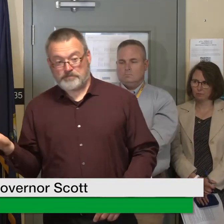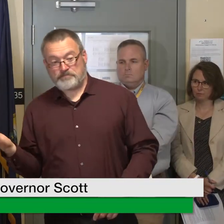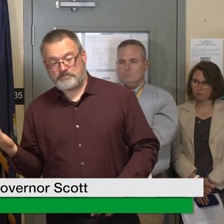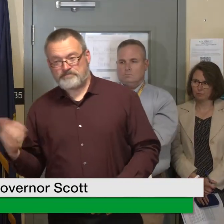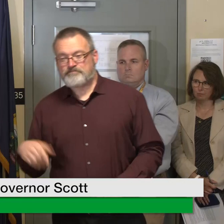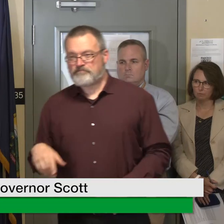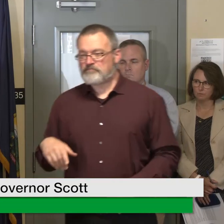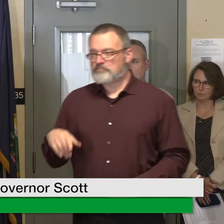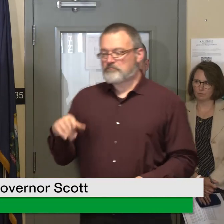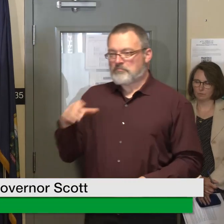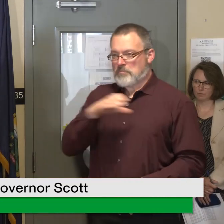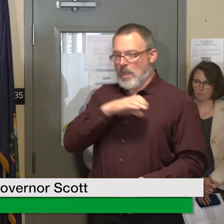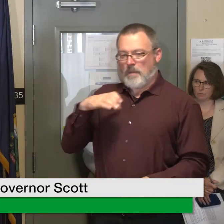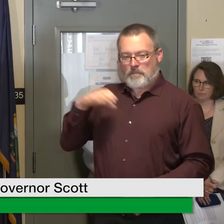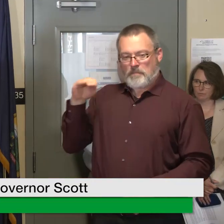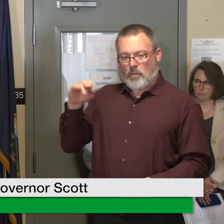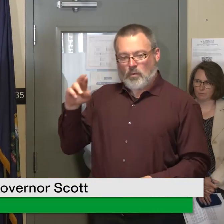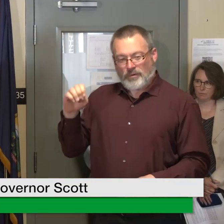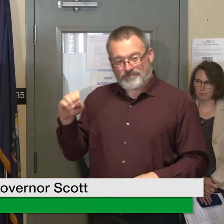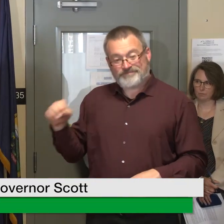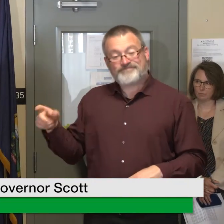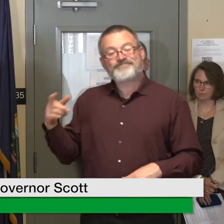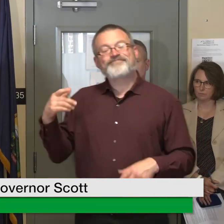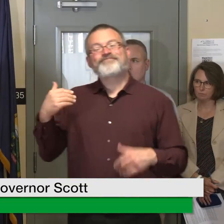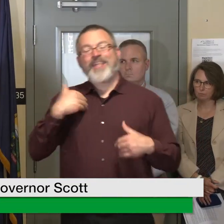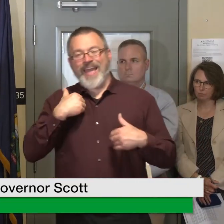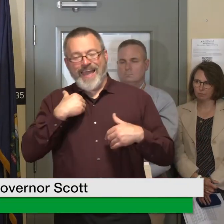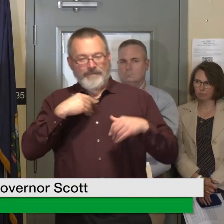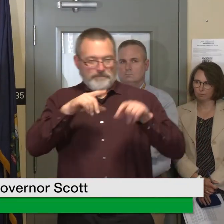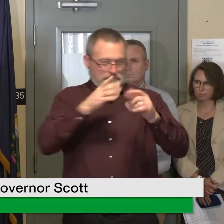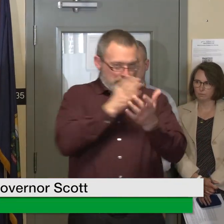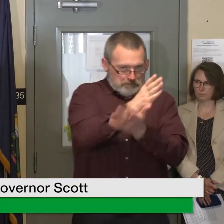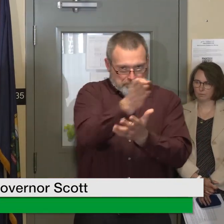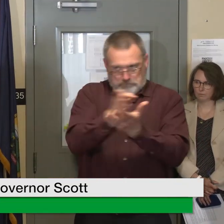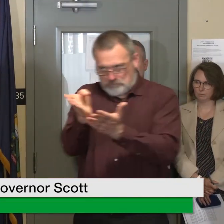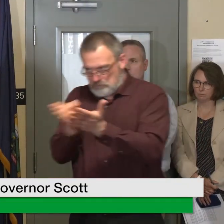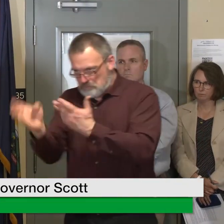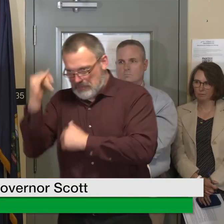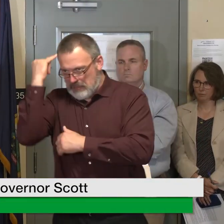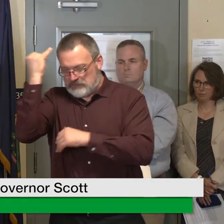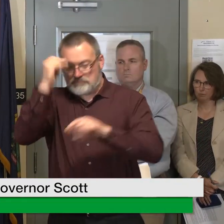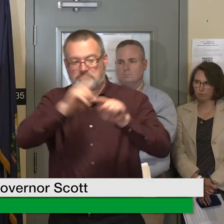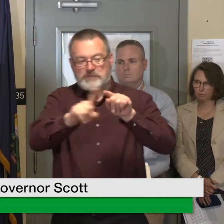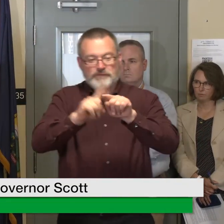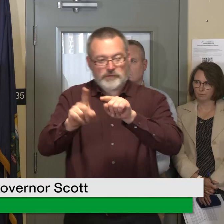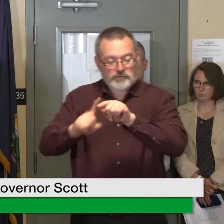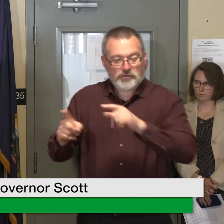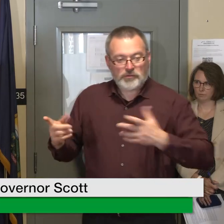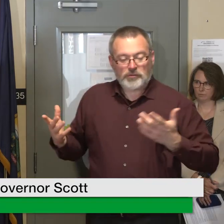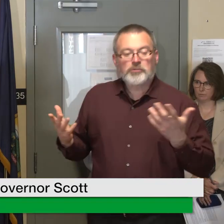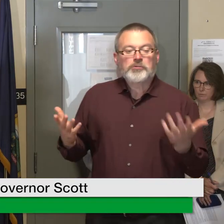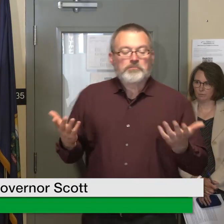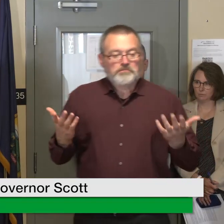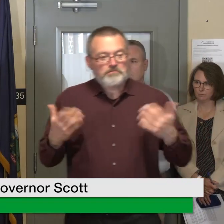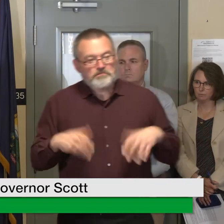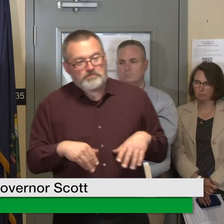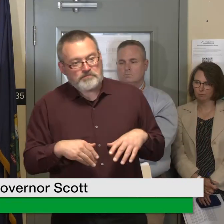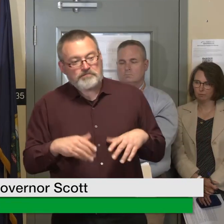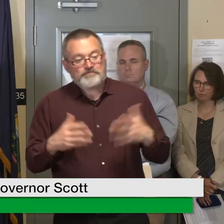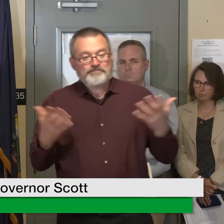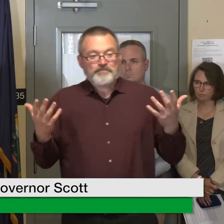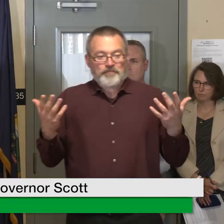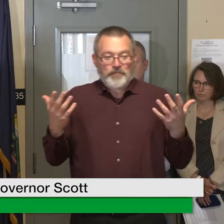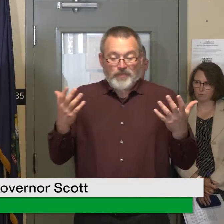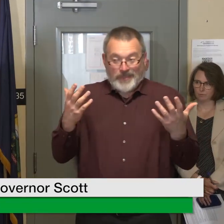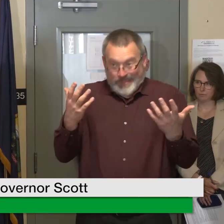There are several different initiatives underway, and we'll let Pat then maybe put some meat on the bones. But included in